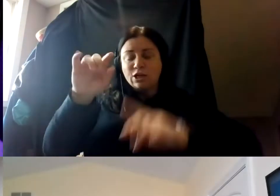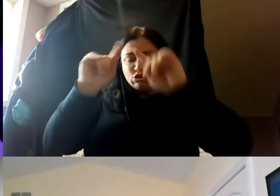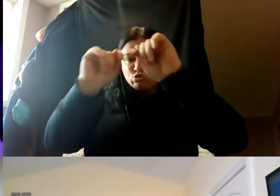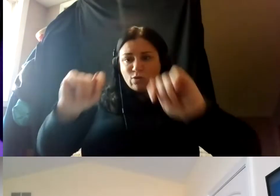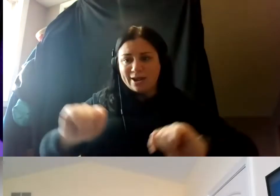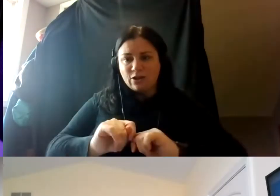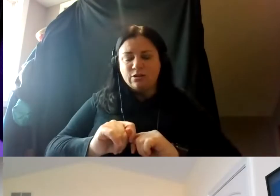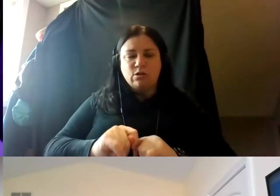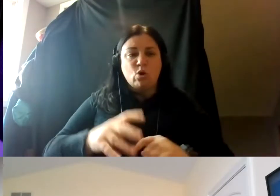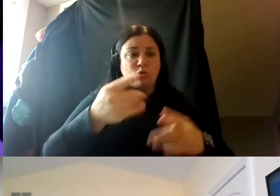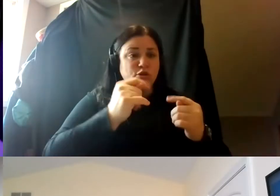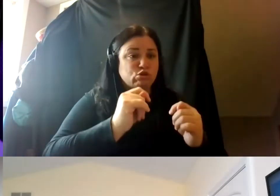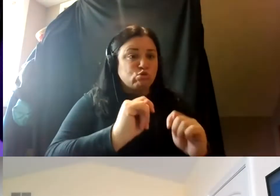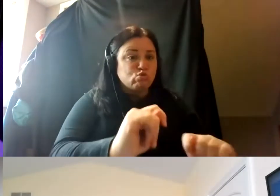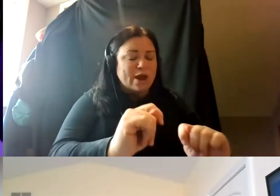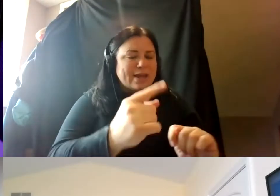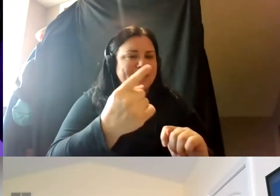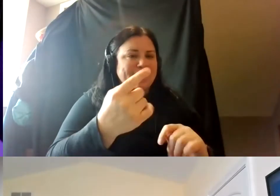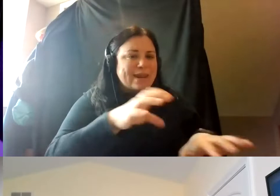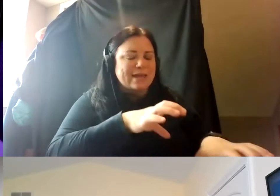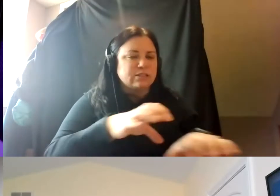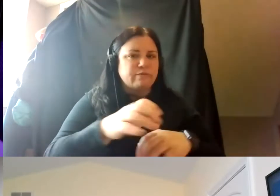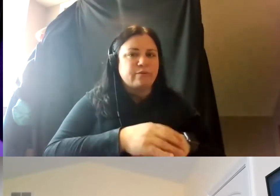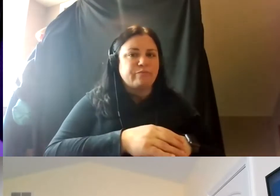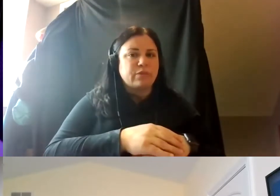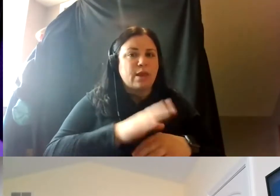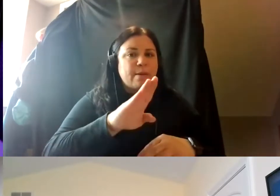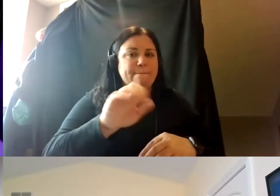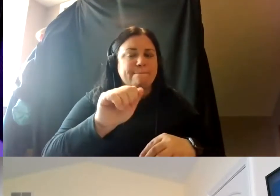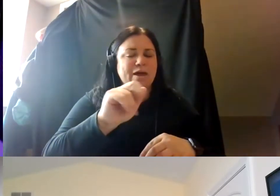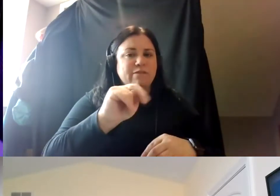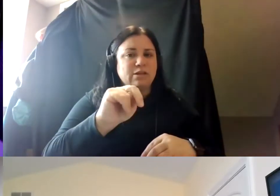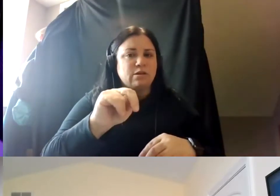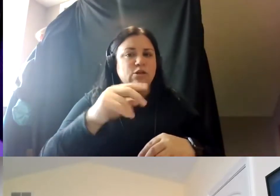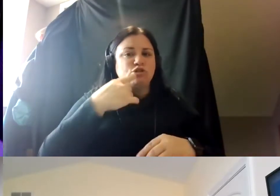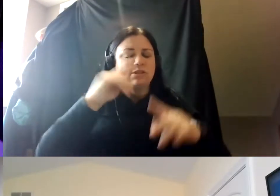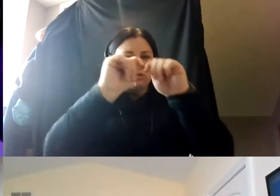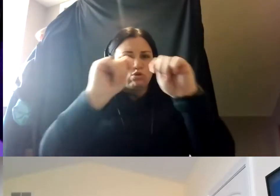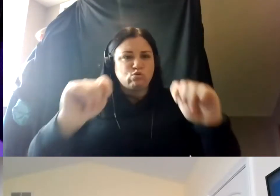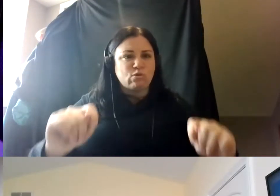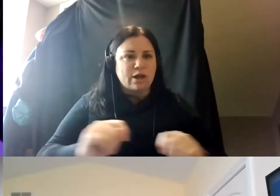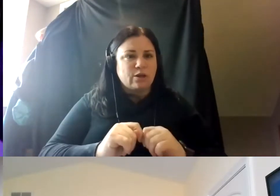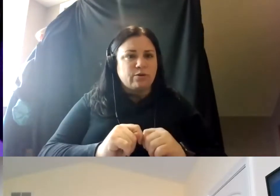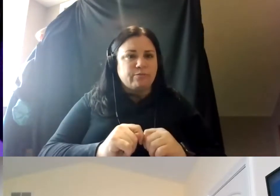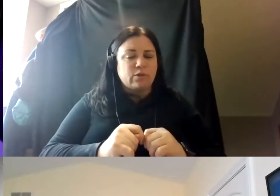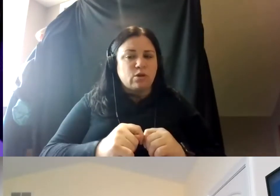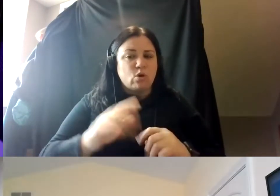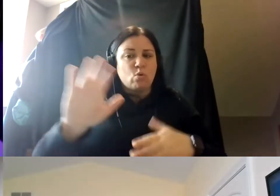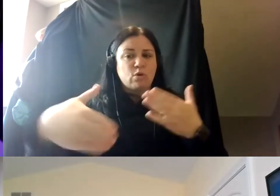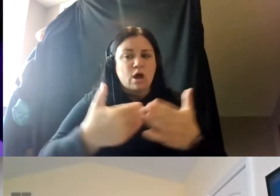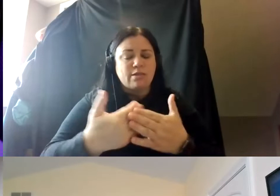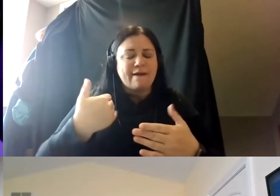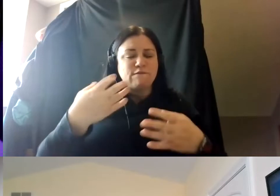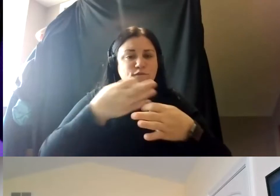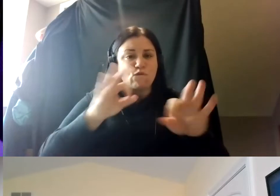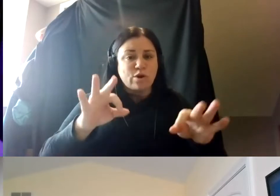Now we're gonna try something with you as well. So Bevan says triangle. So you can see trapezoid, triangle, heart, like we all have these free choices. Now I'm gonna give